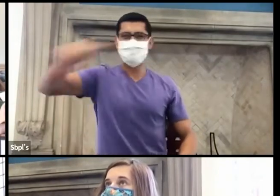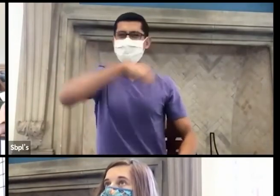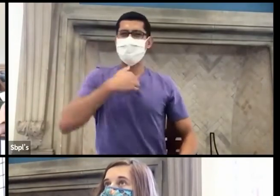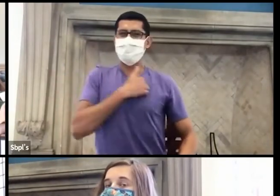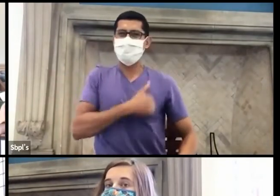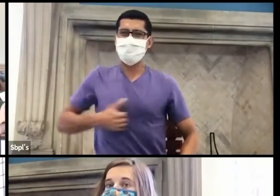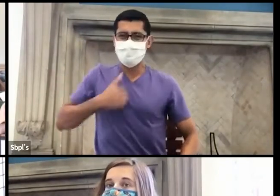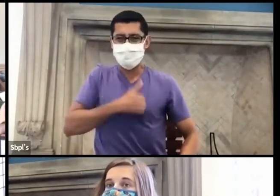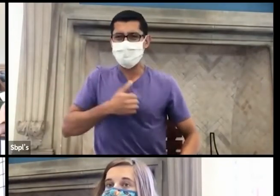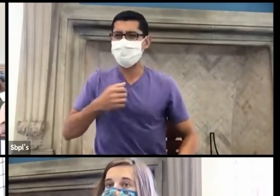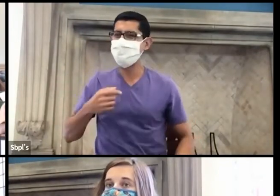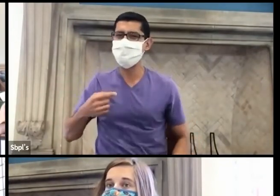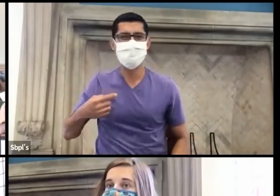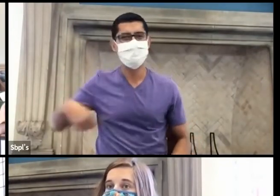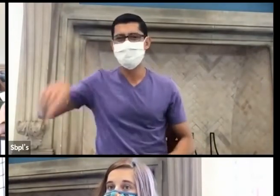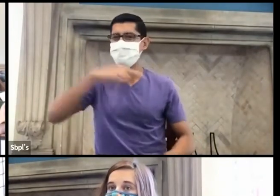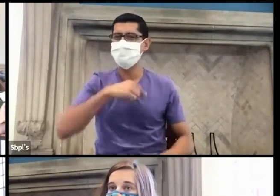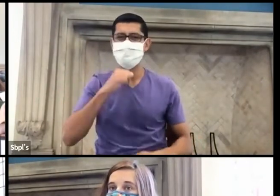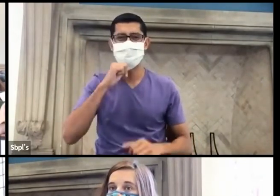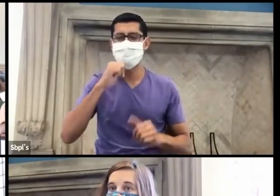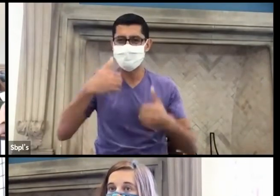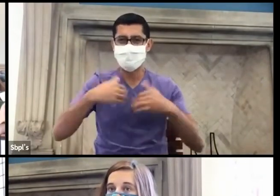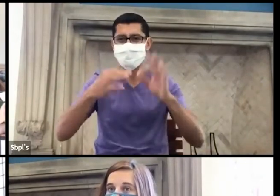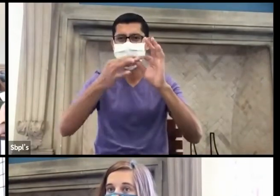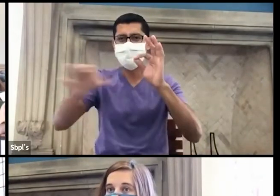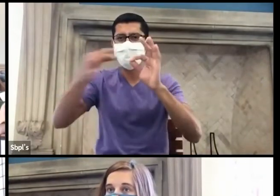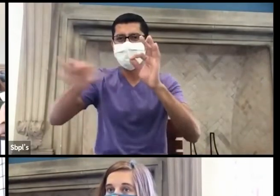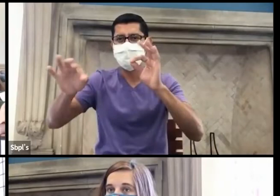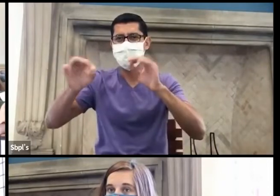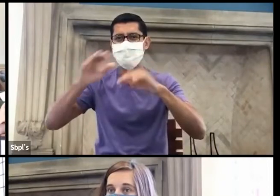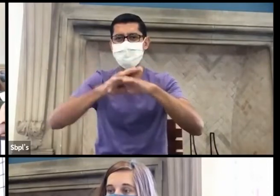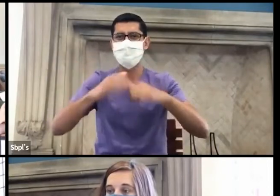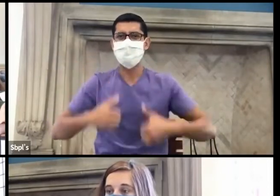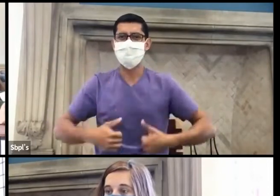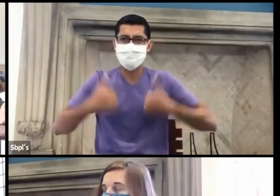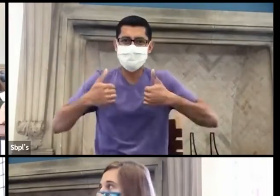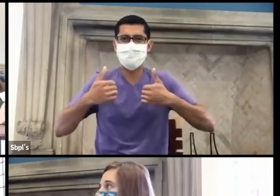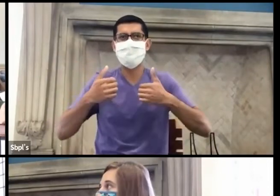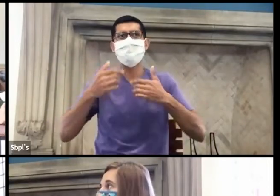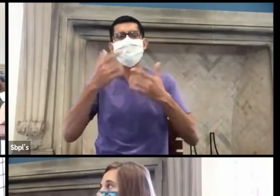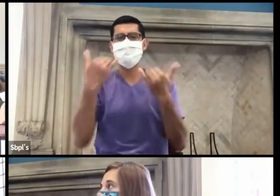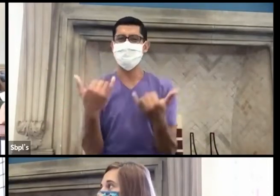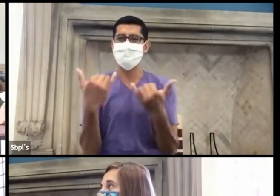I want to apologize for not having captions here live